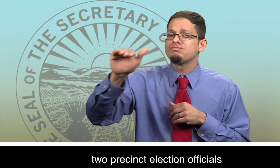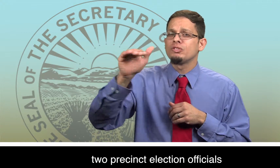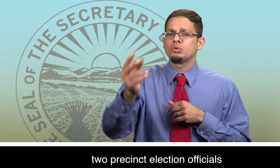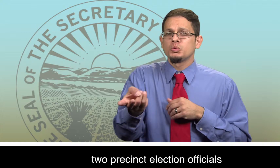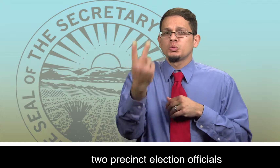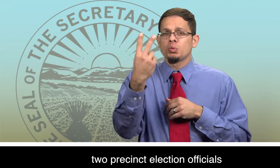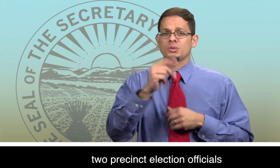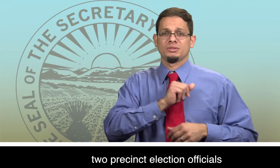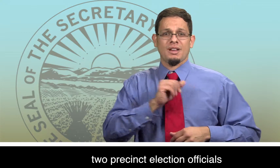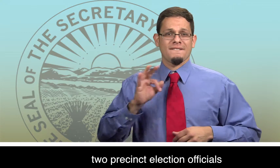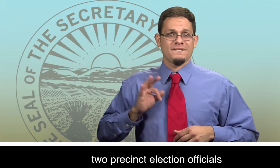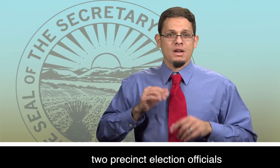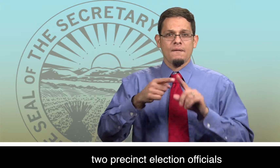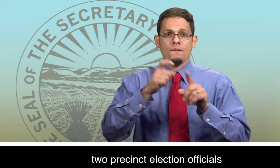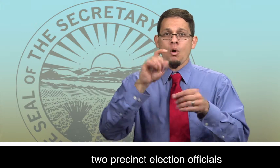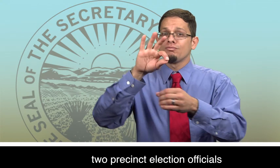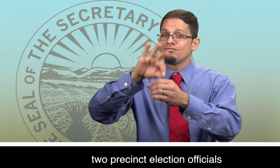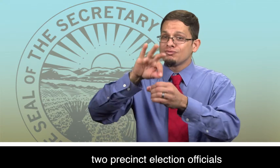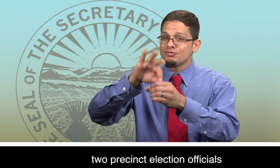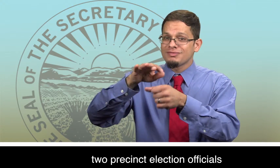2 precinct election officials,